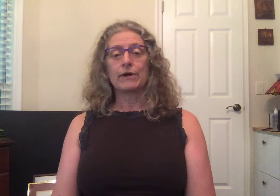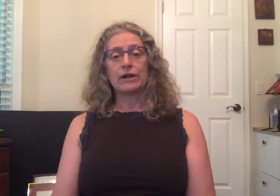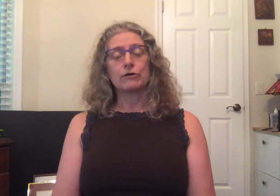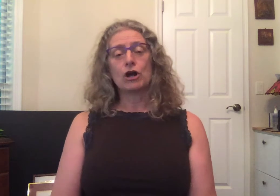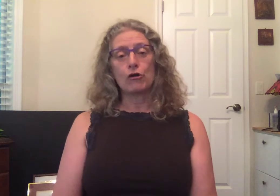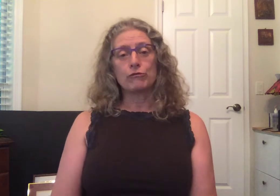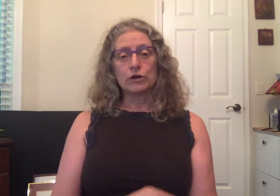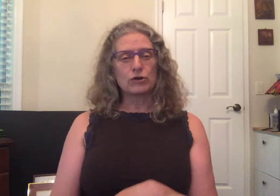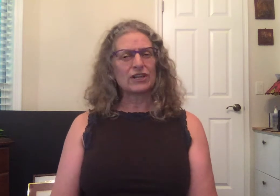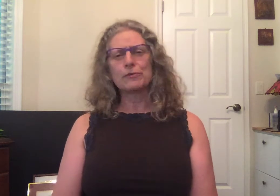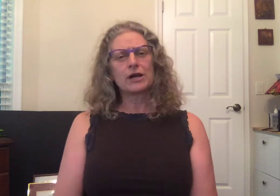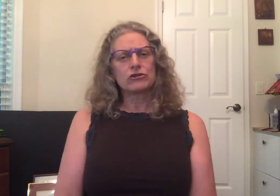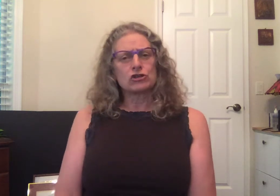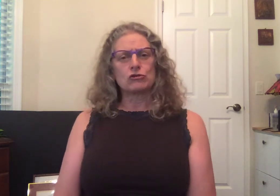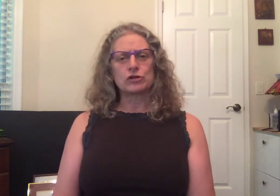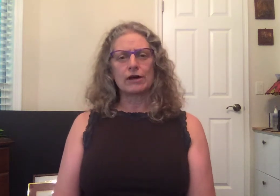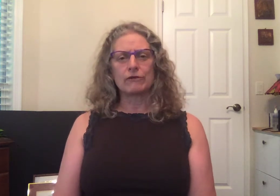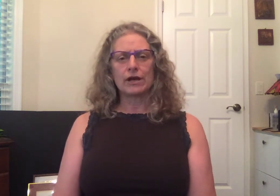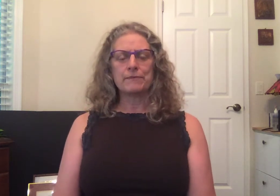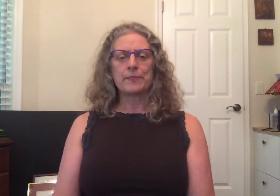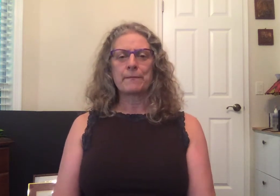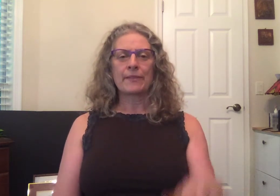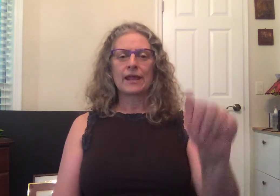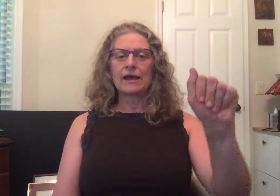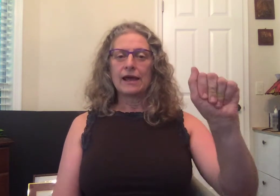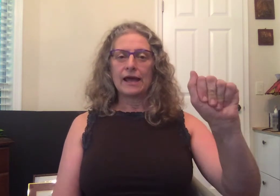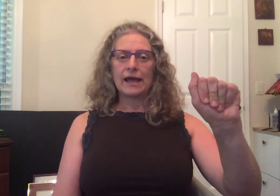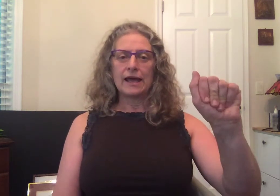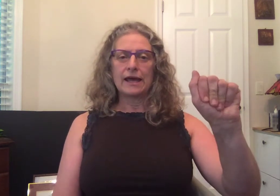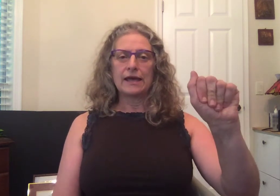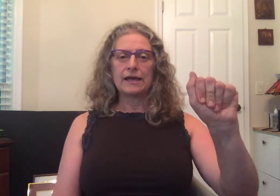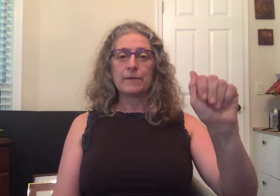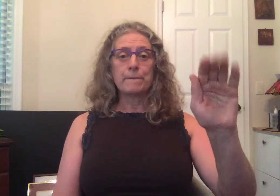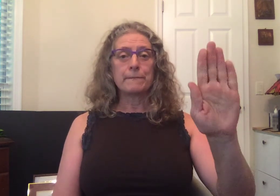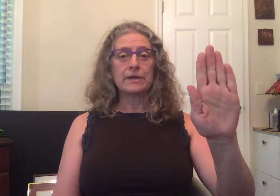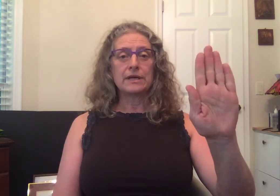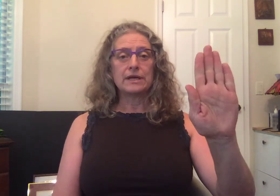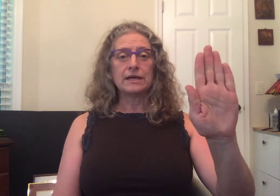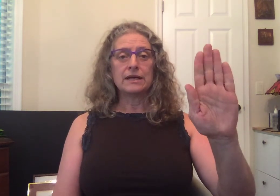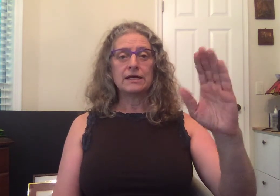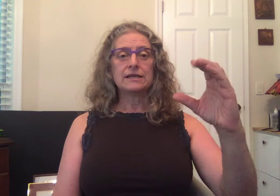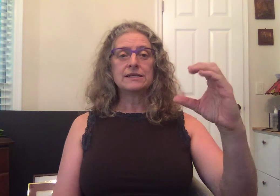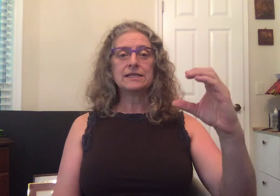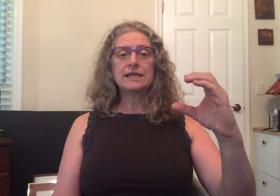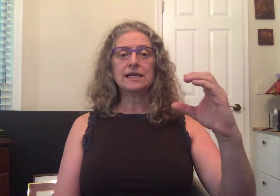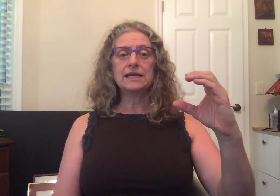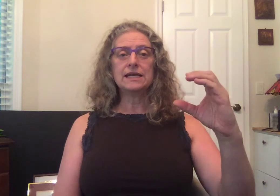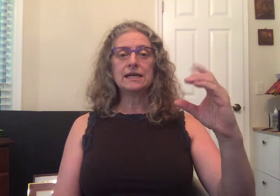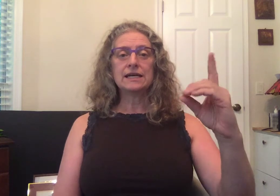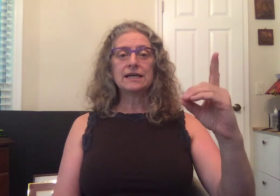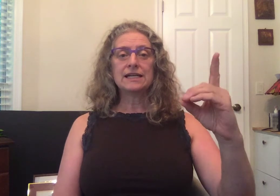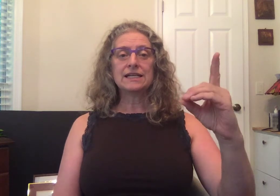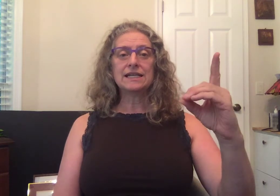we go. I'm going to do a little bit on the slow side. Ready? A, B, C,